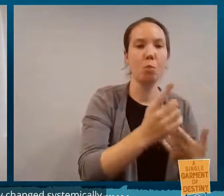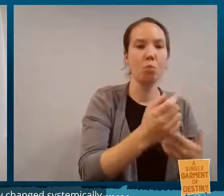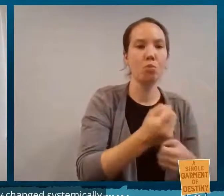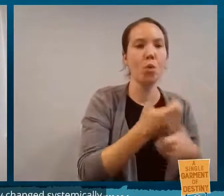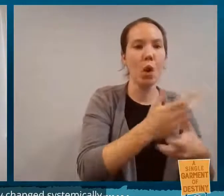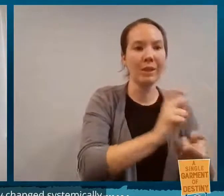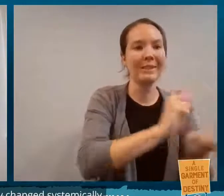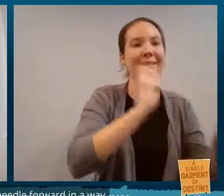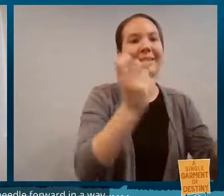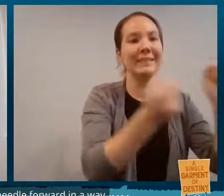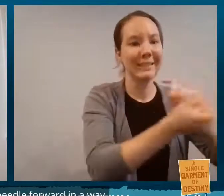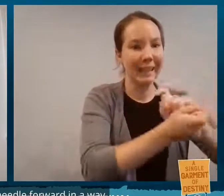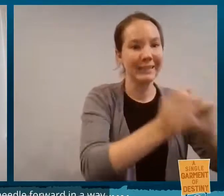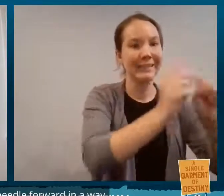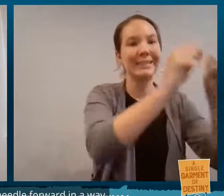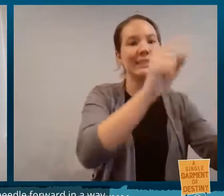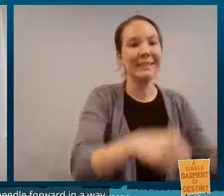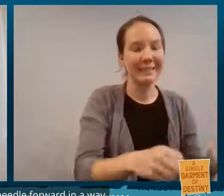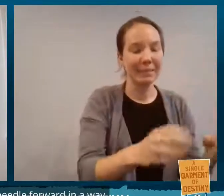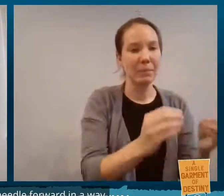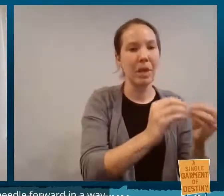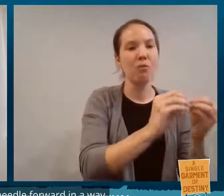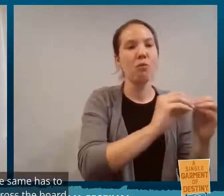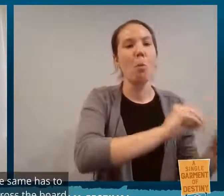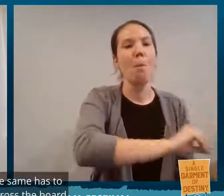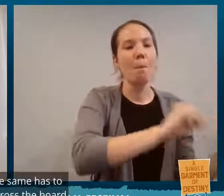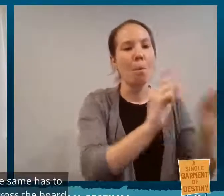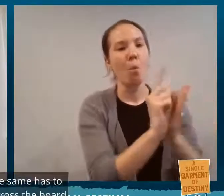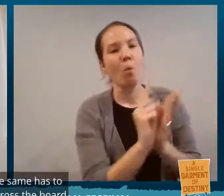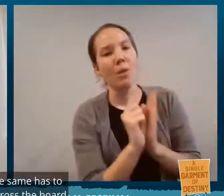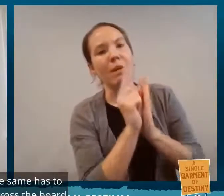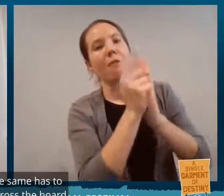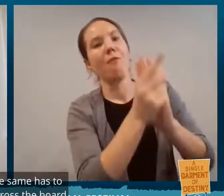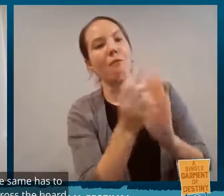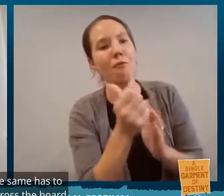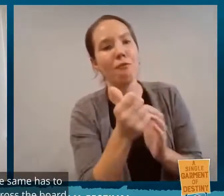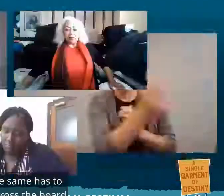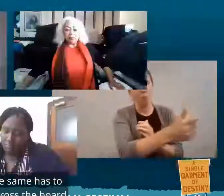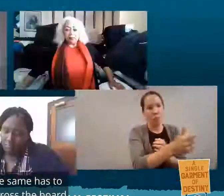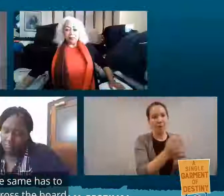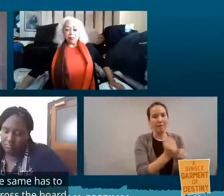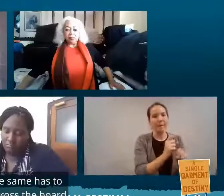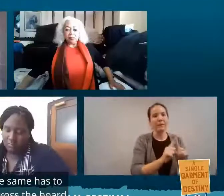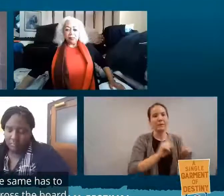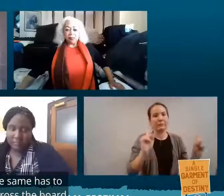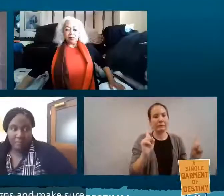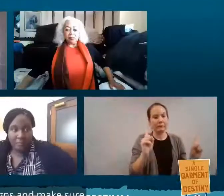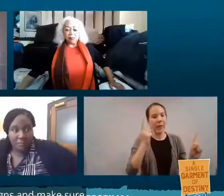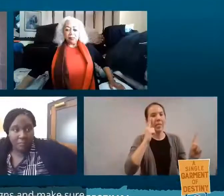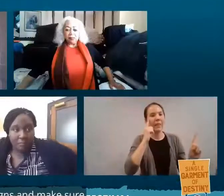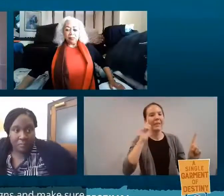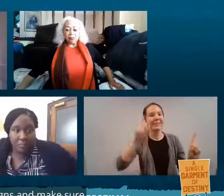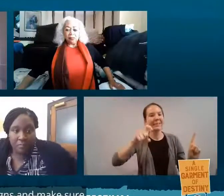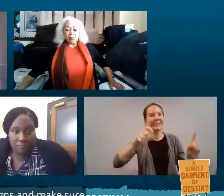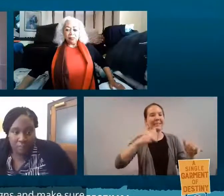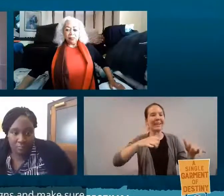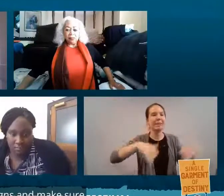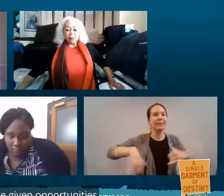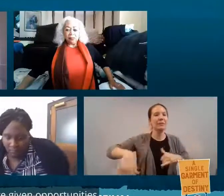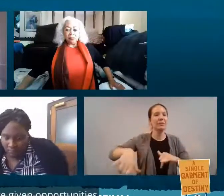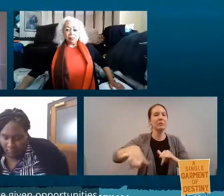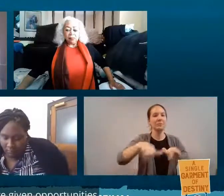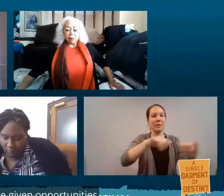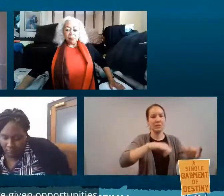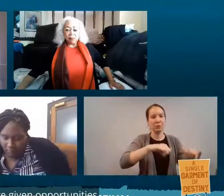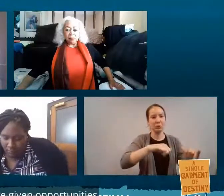changed systemically. They've moved the needle forward in a way. I think the same has to be true across the board in the campaign, to make